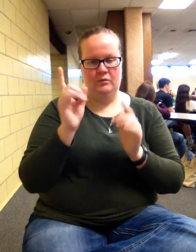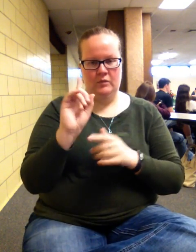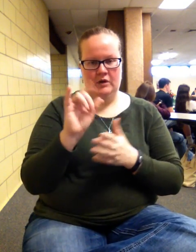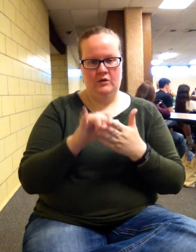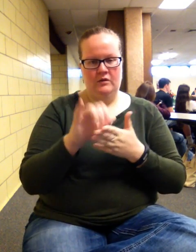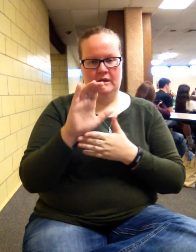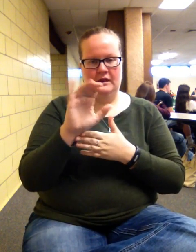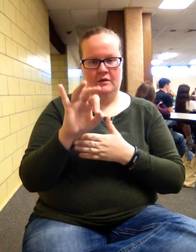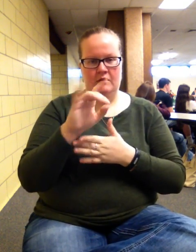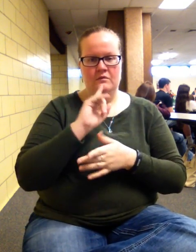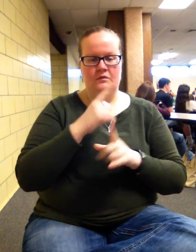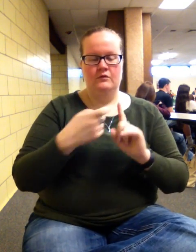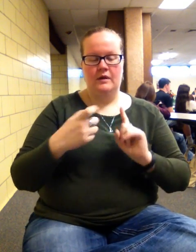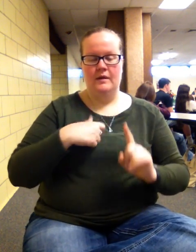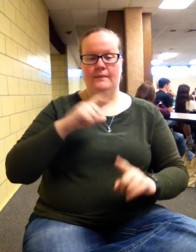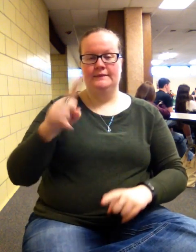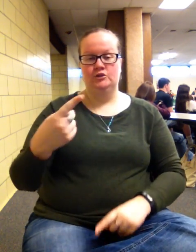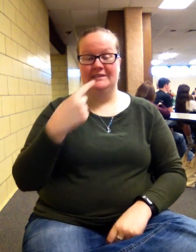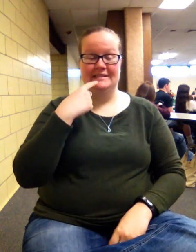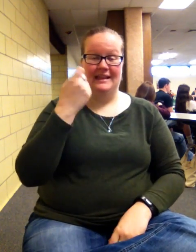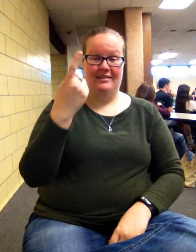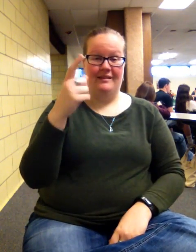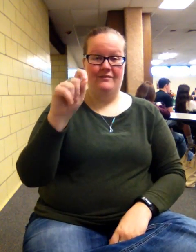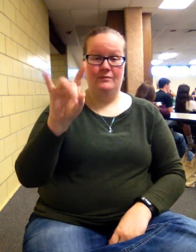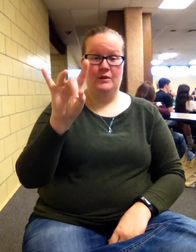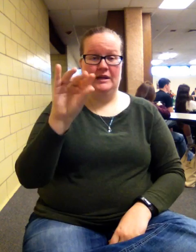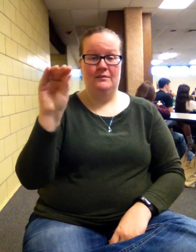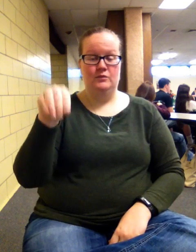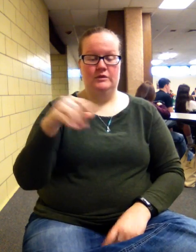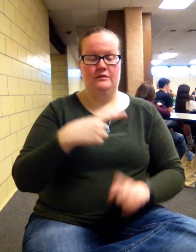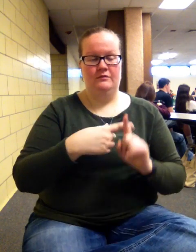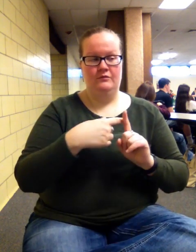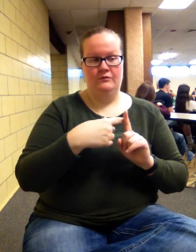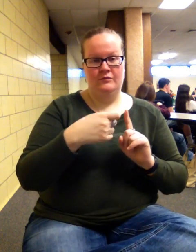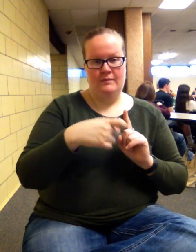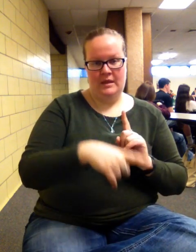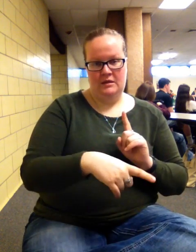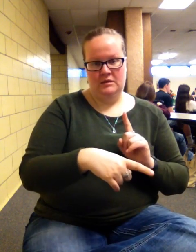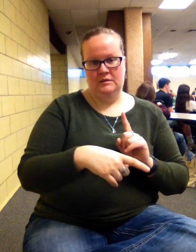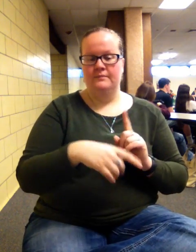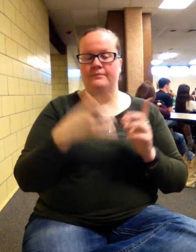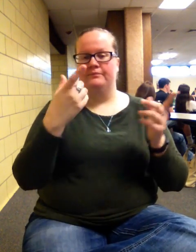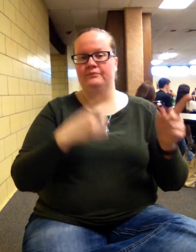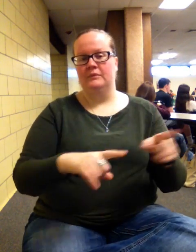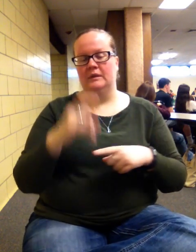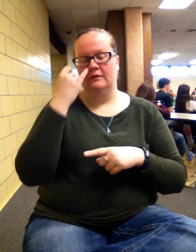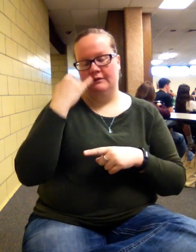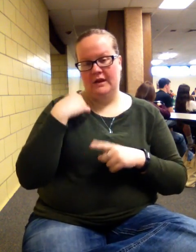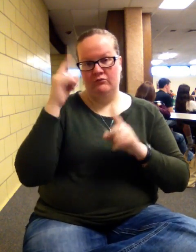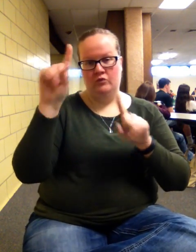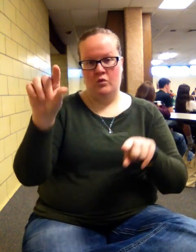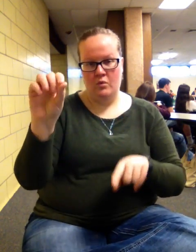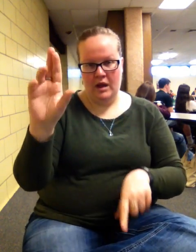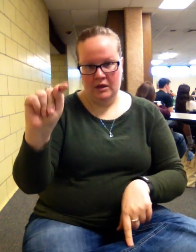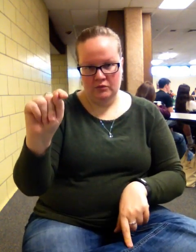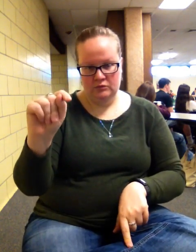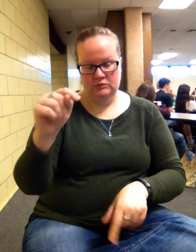saying 11.8% for this. But what happens now if I have to move out and go get external